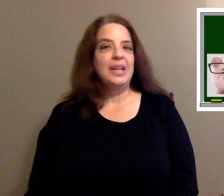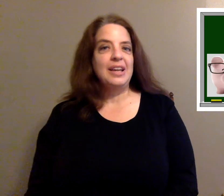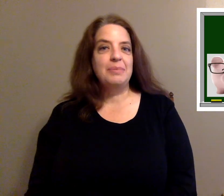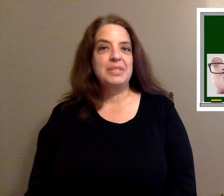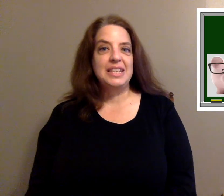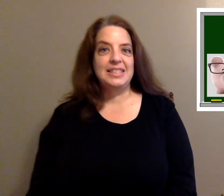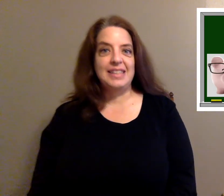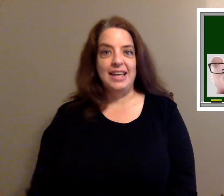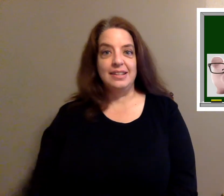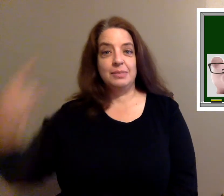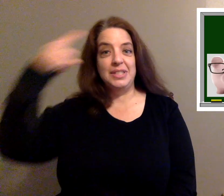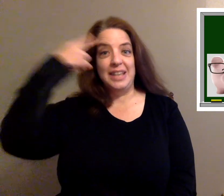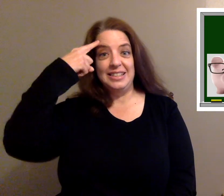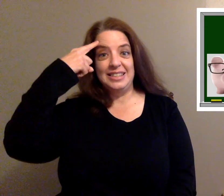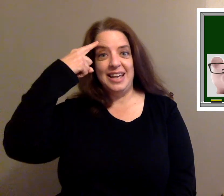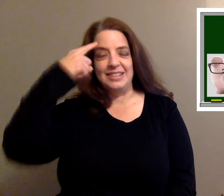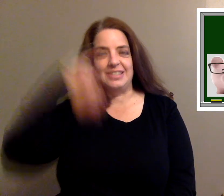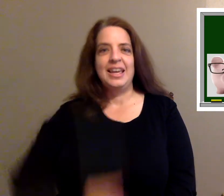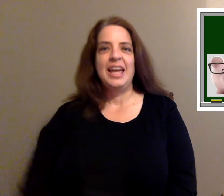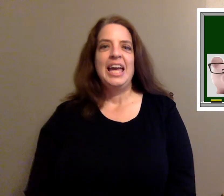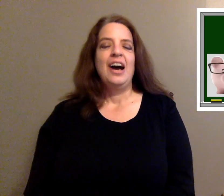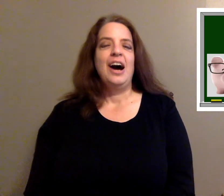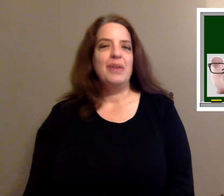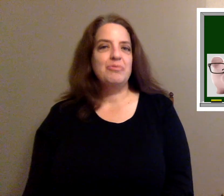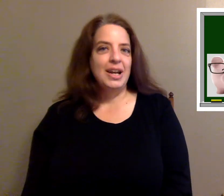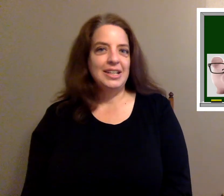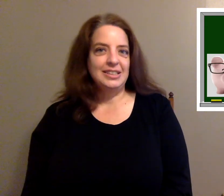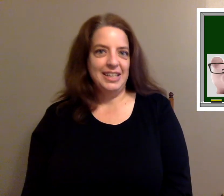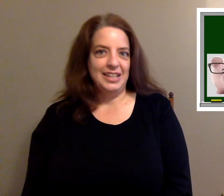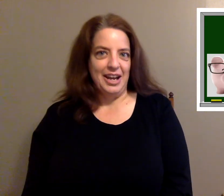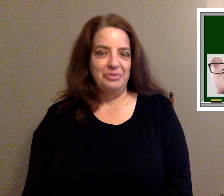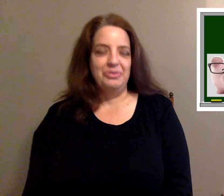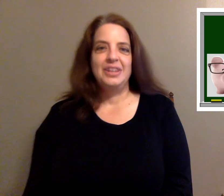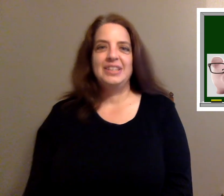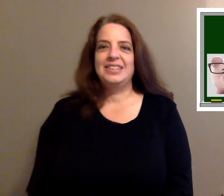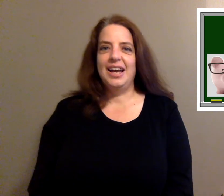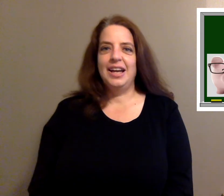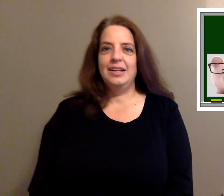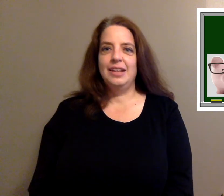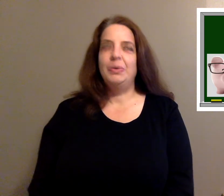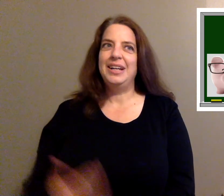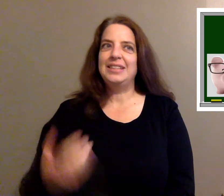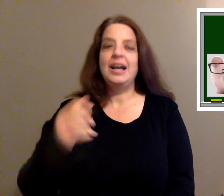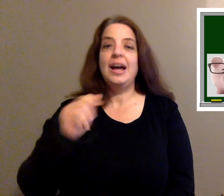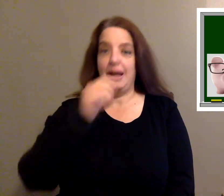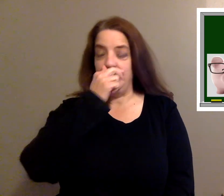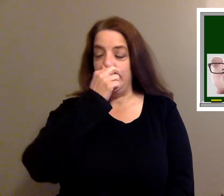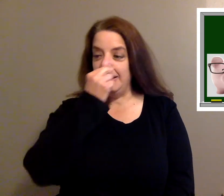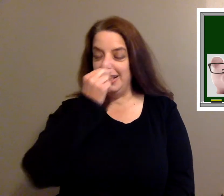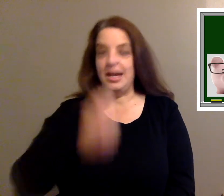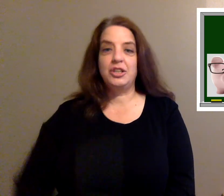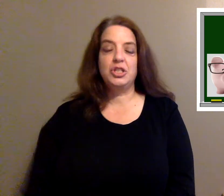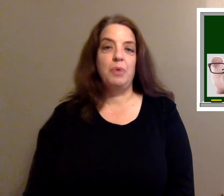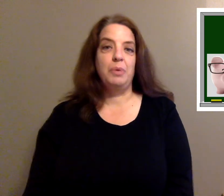comes to cents, we sign cents. Ironically enough, the sign, well, it's not irony. It's actually what we